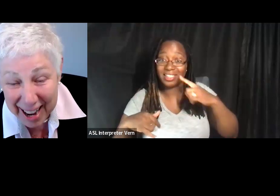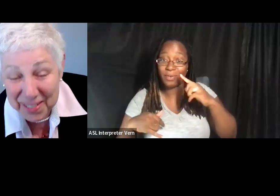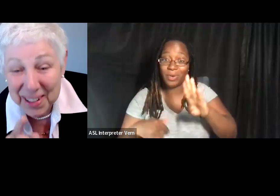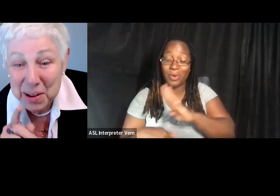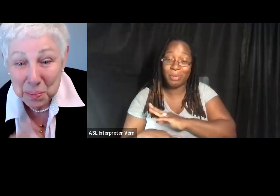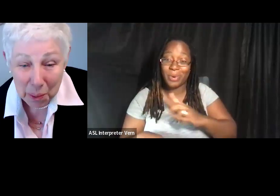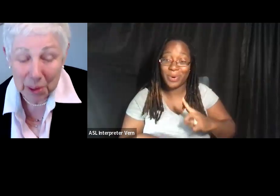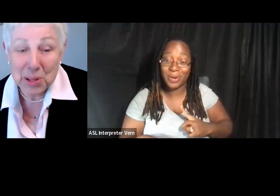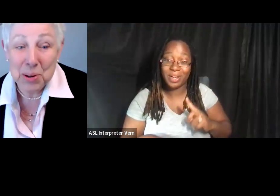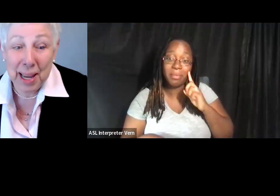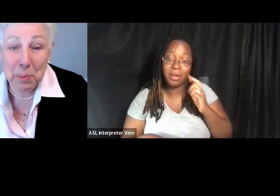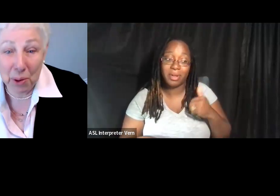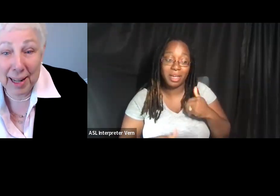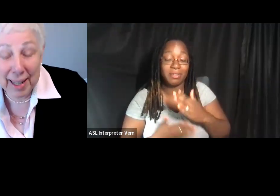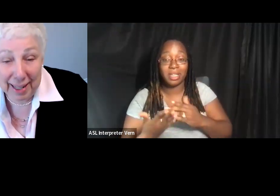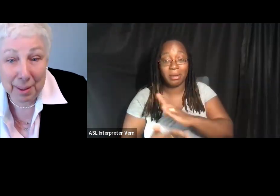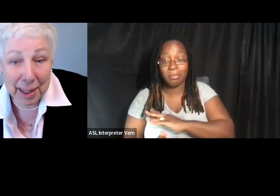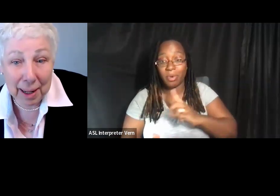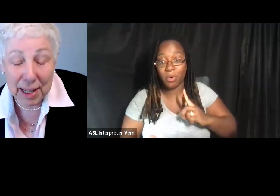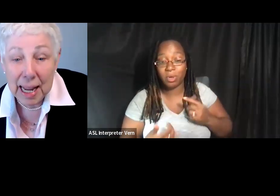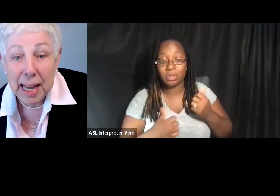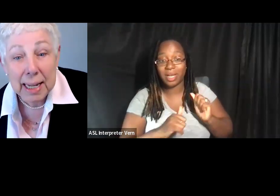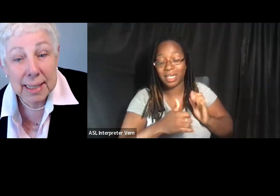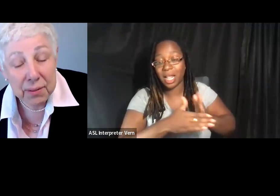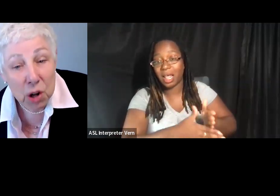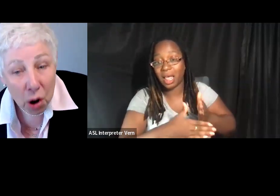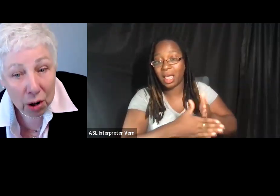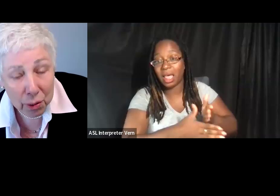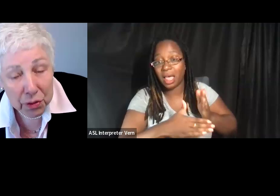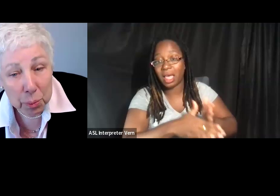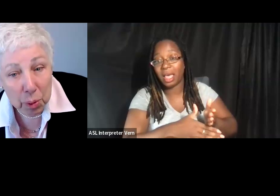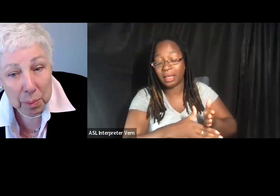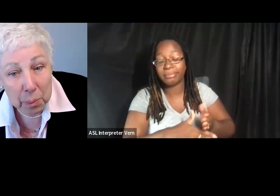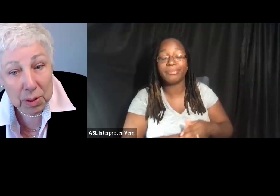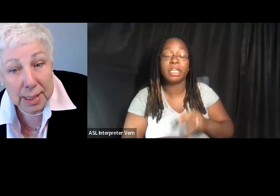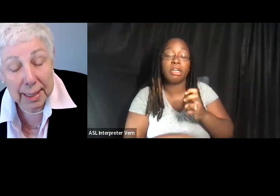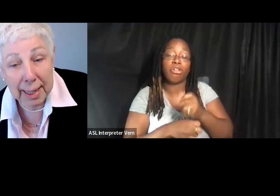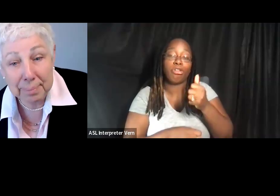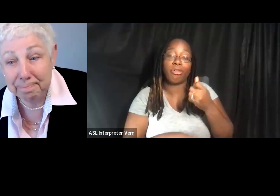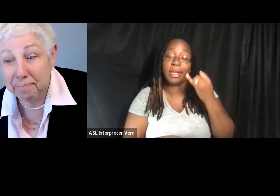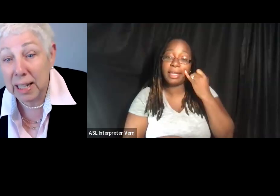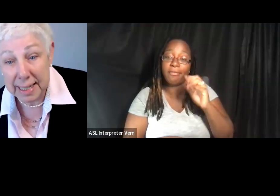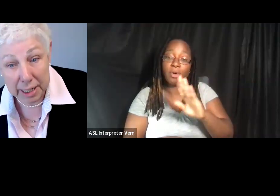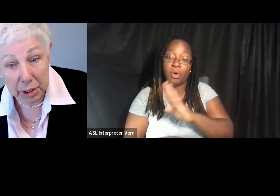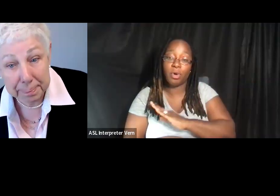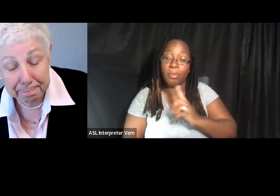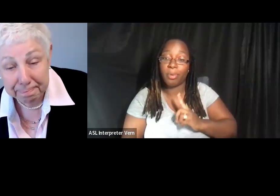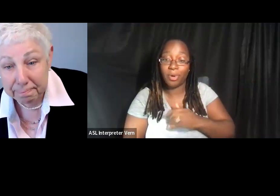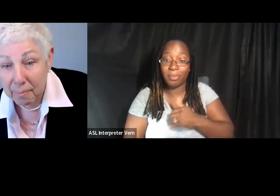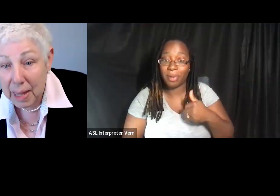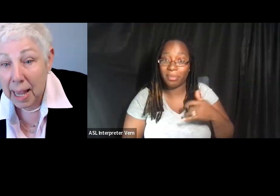you have boards who keep trying to get in the middle of it. It's even harder if your board members